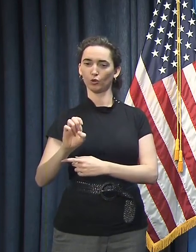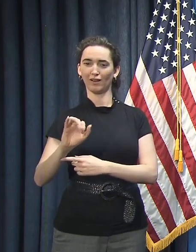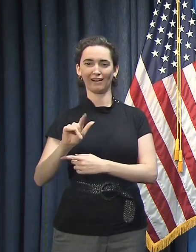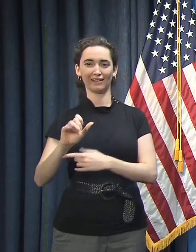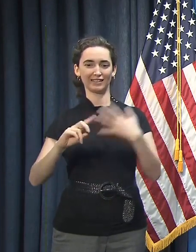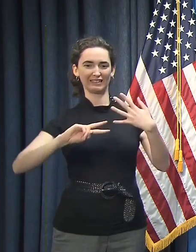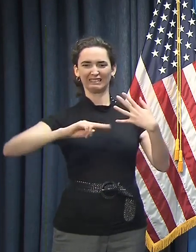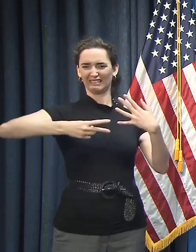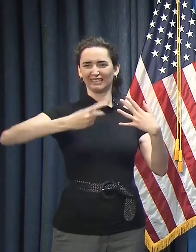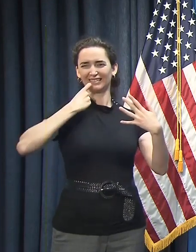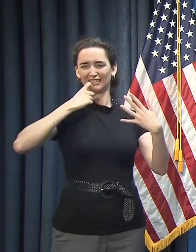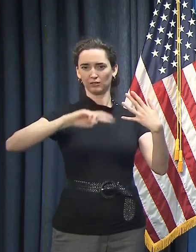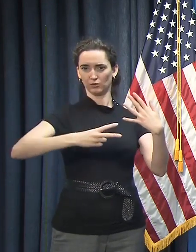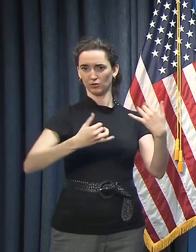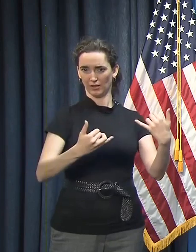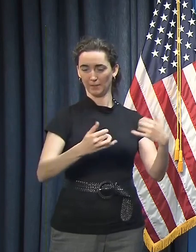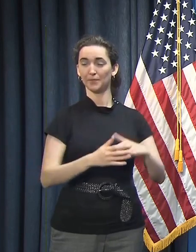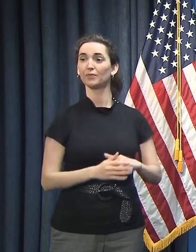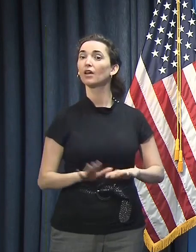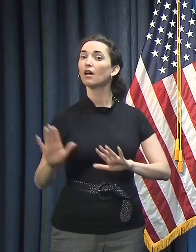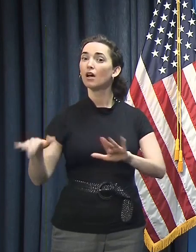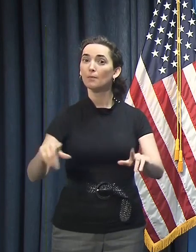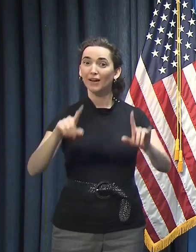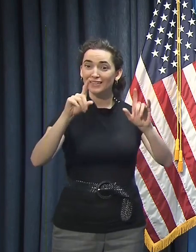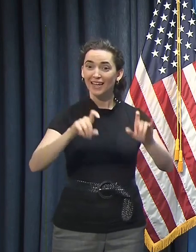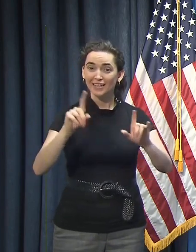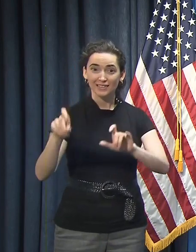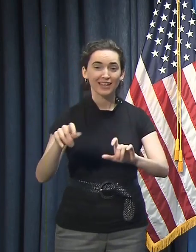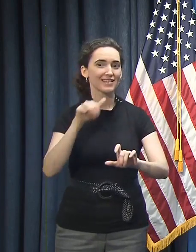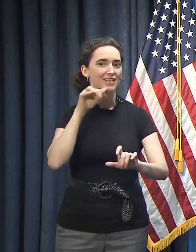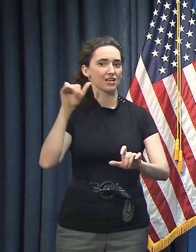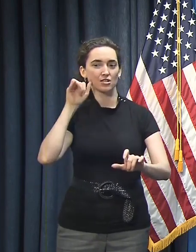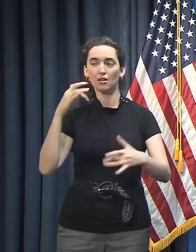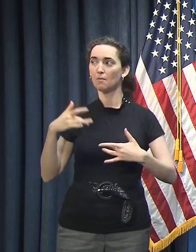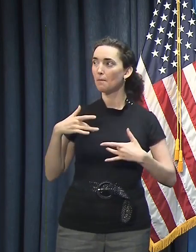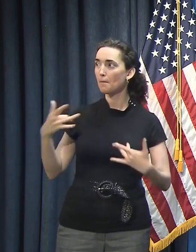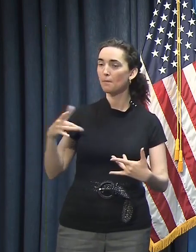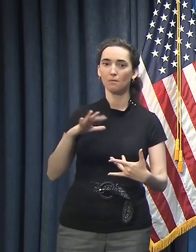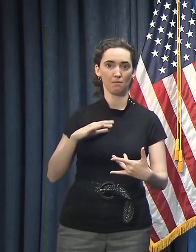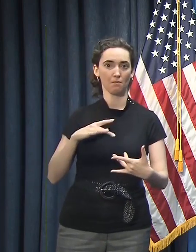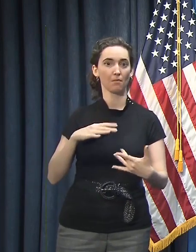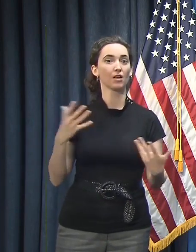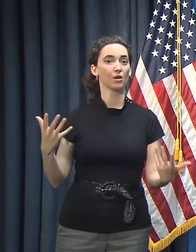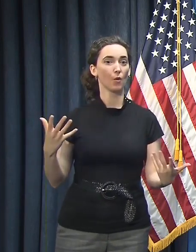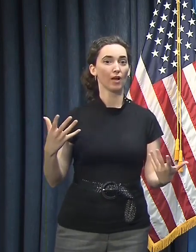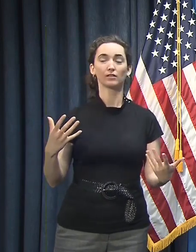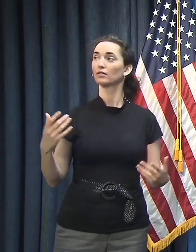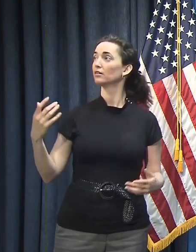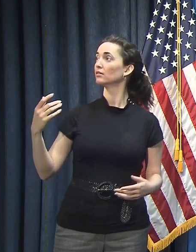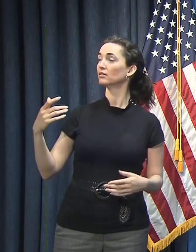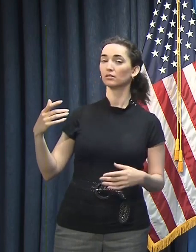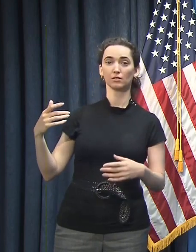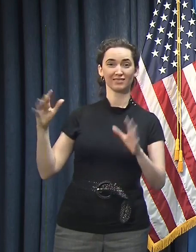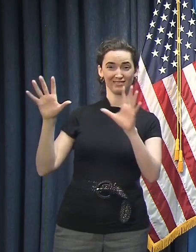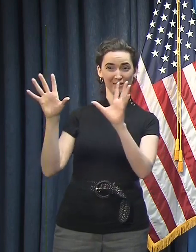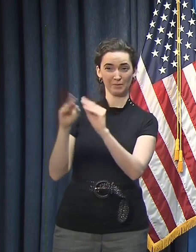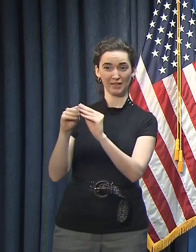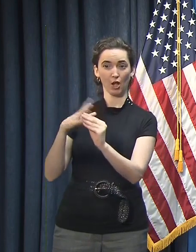of testing, I will tell you that the best news that we had yesterday in the White House's coronavirus task